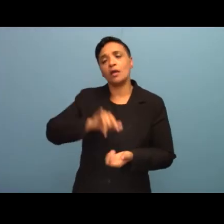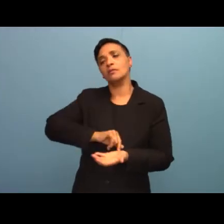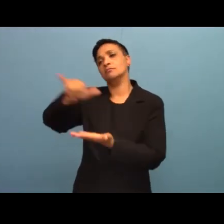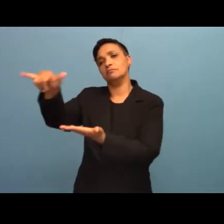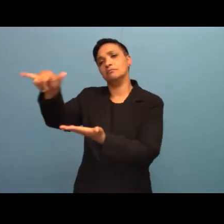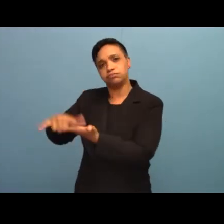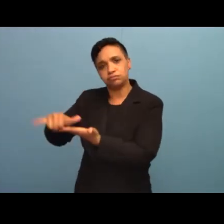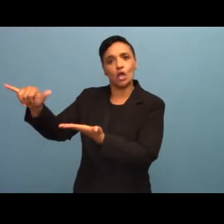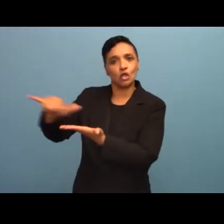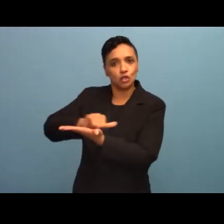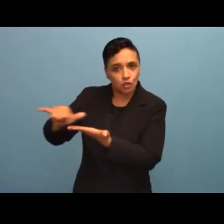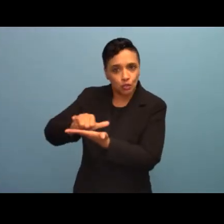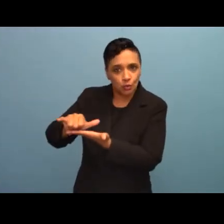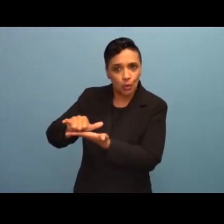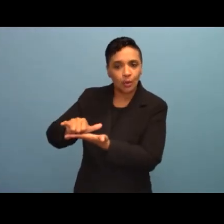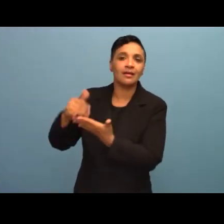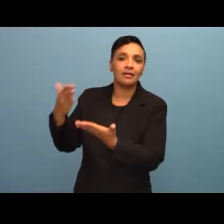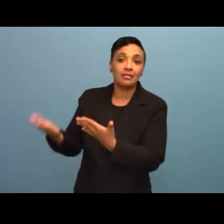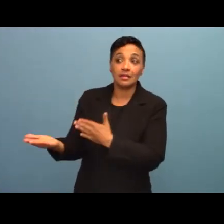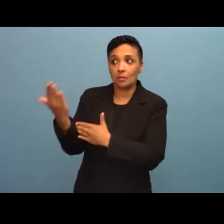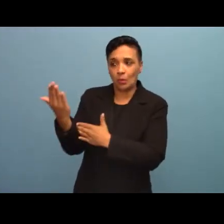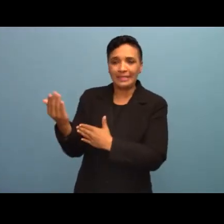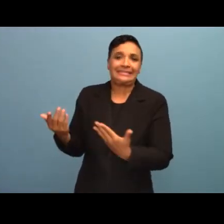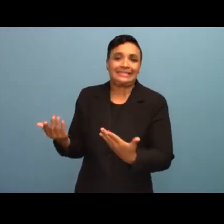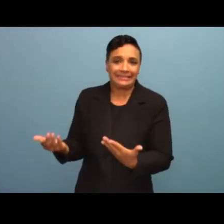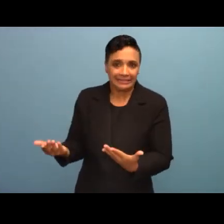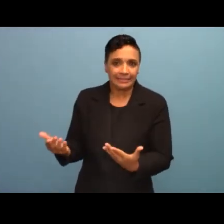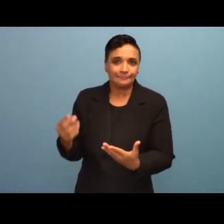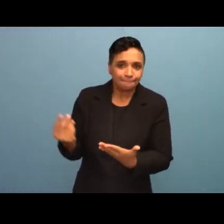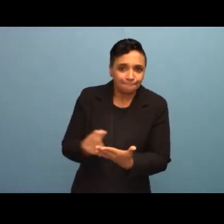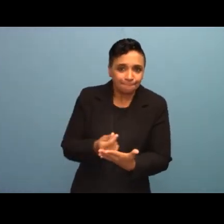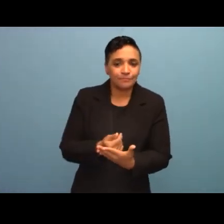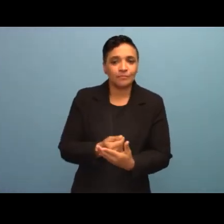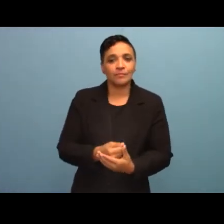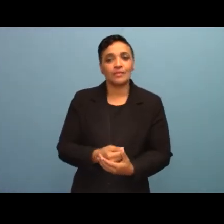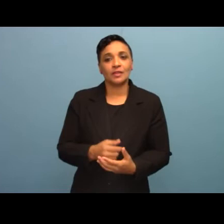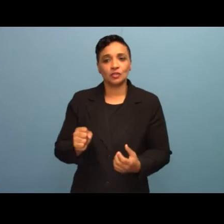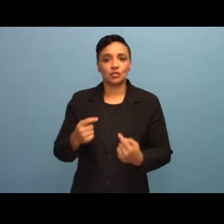but she couldn't be with us this morning. But I think you all know her